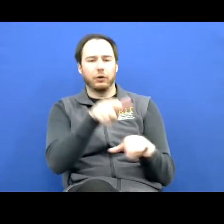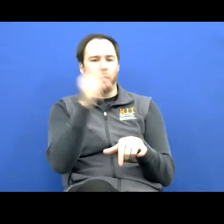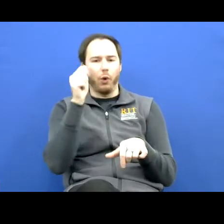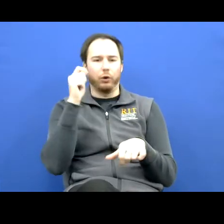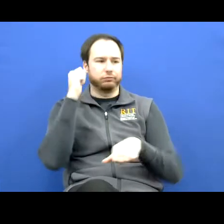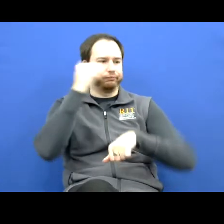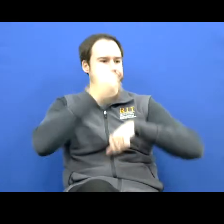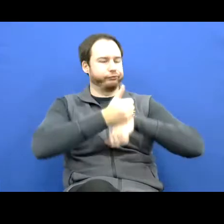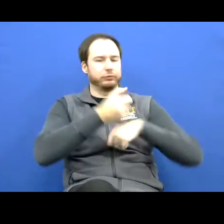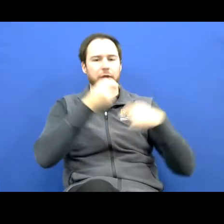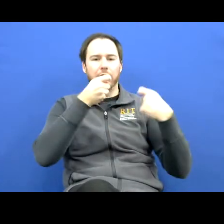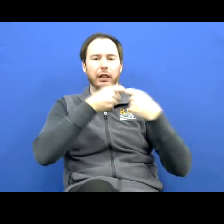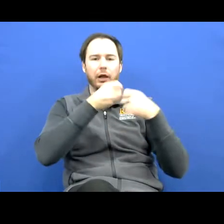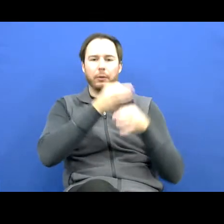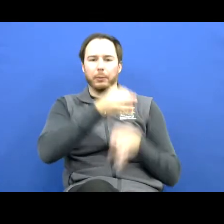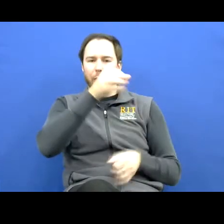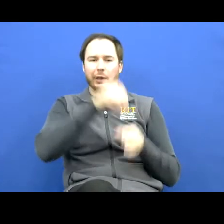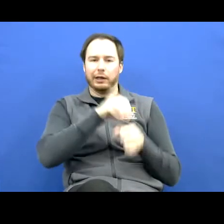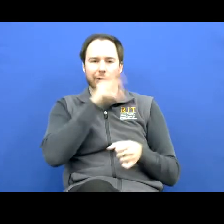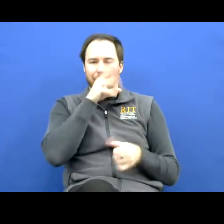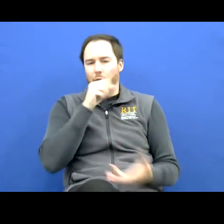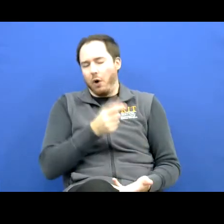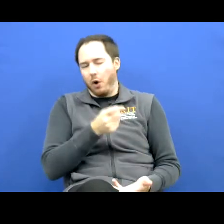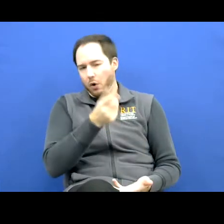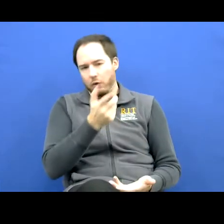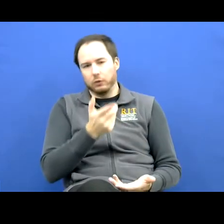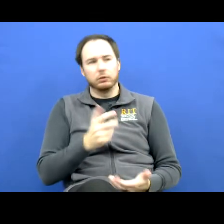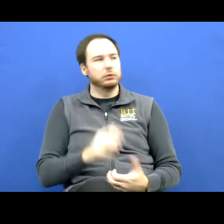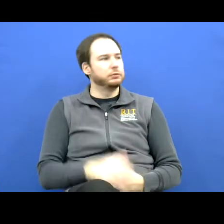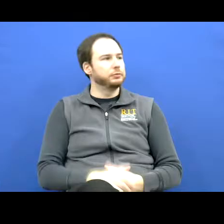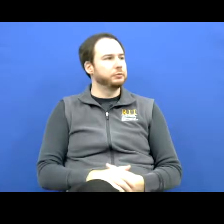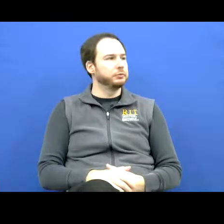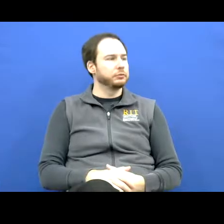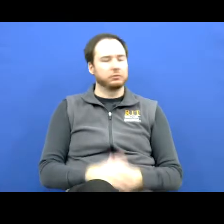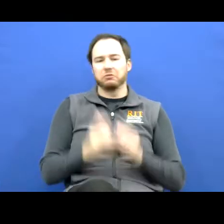stuff in the creek itself. So, Very good. And so